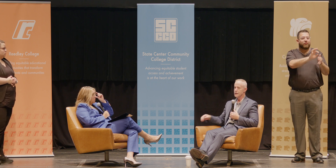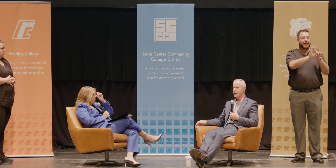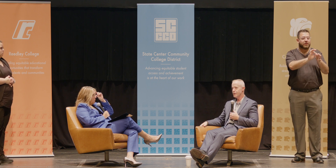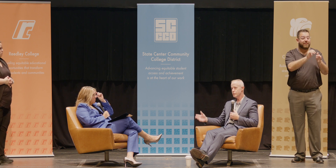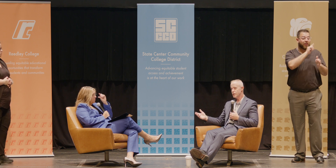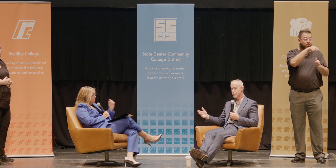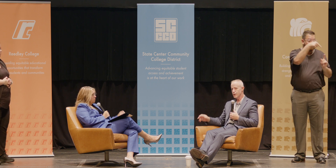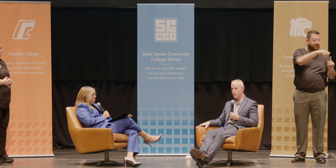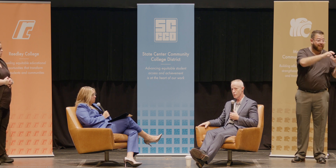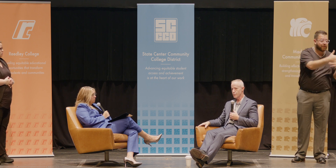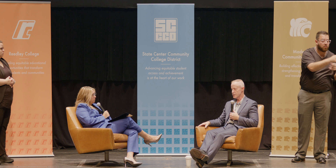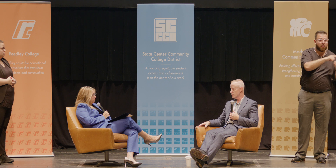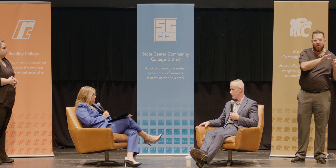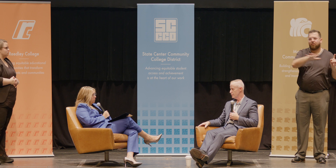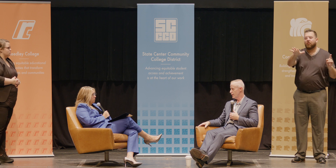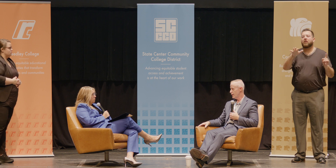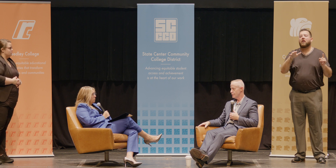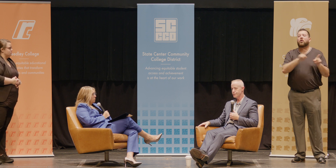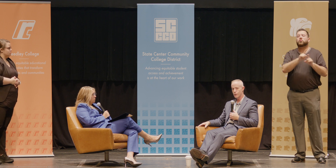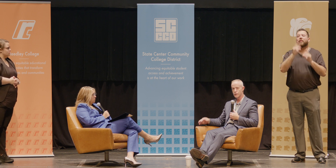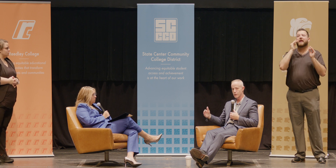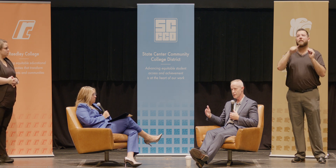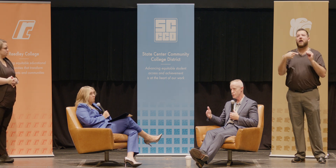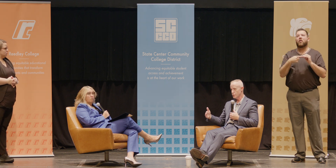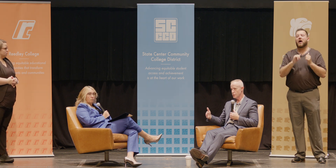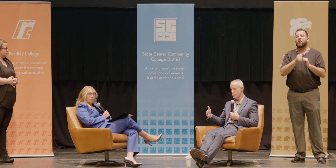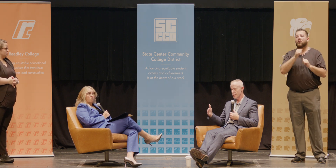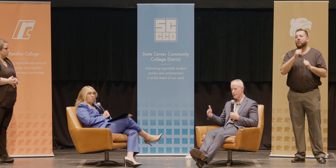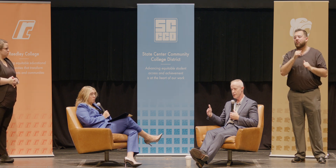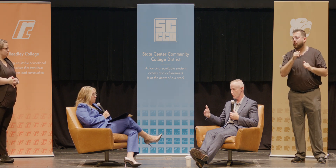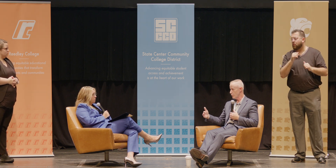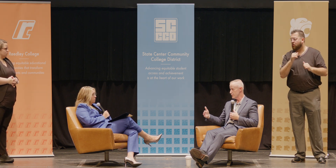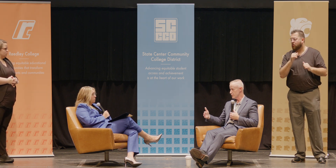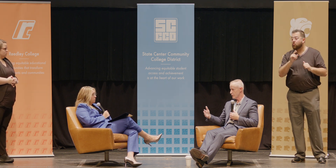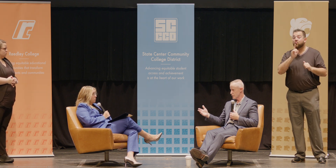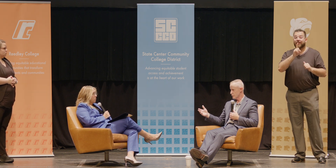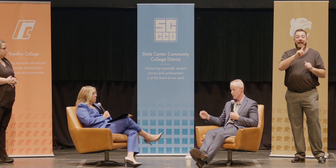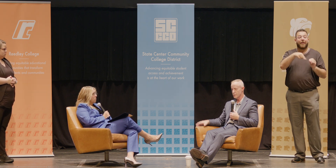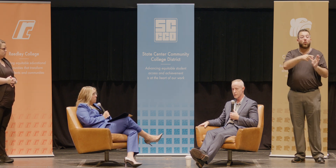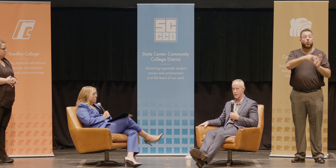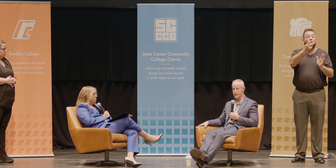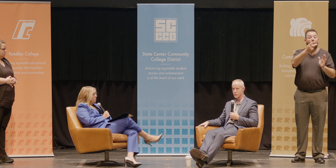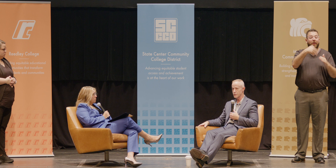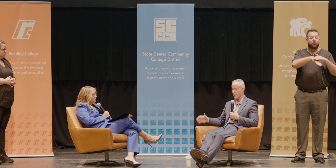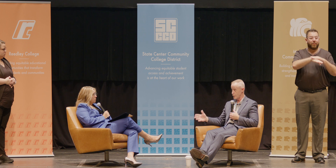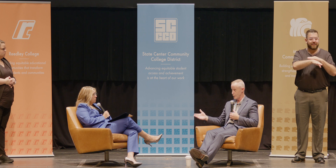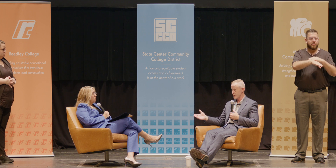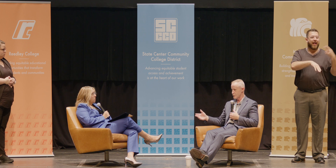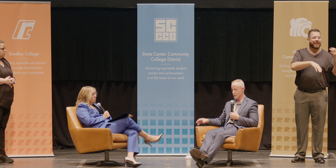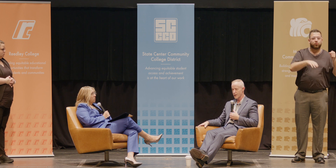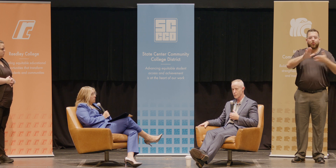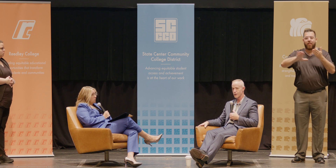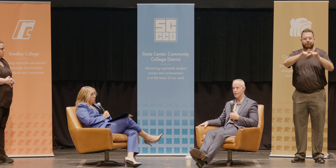classroom. Right. And then also thinking about work-based learning, really looking at dual enrollments also with the high schools, and I know